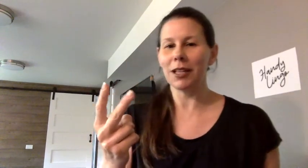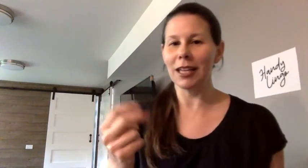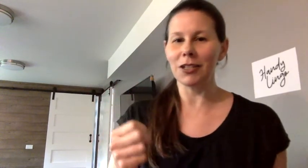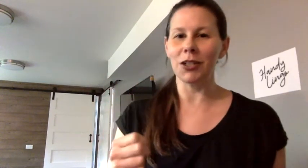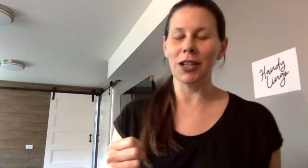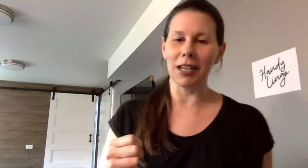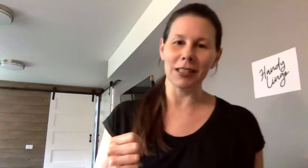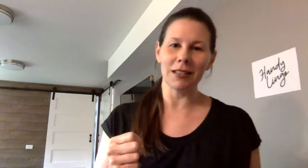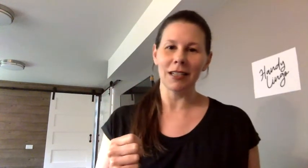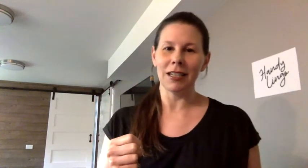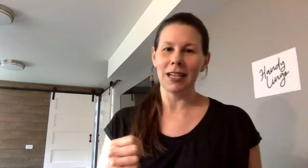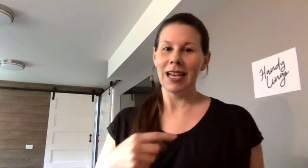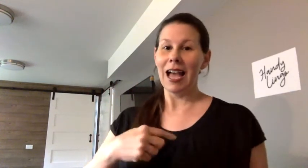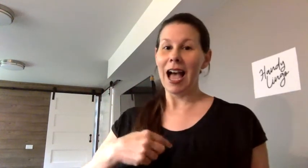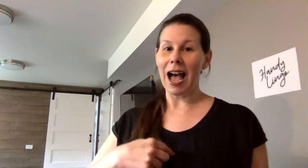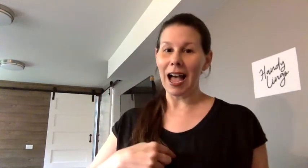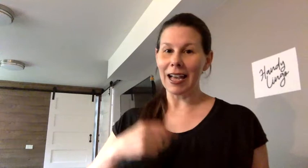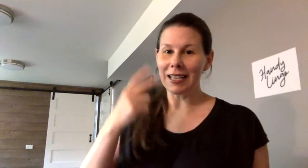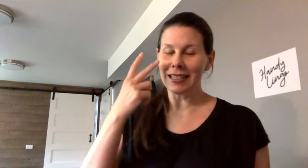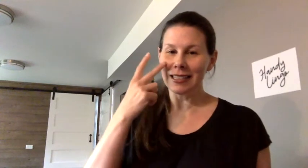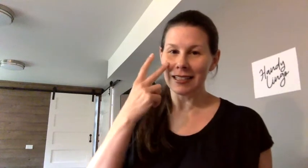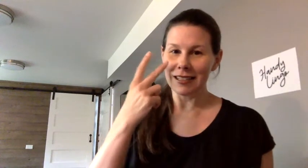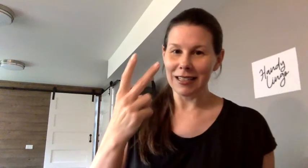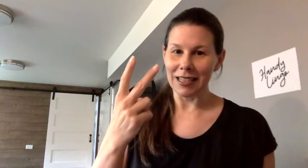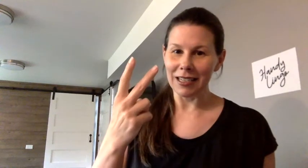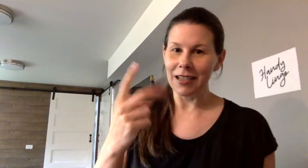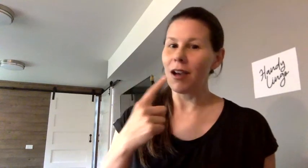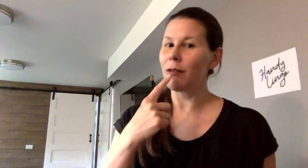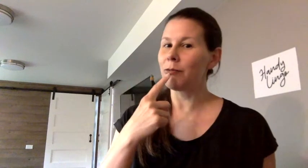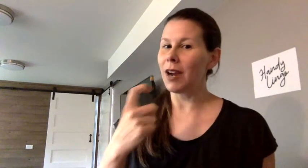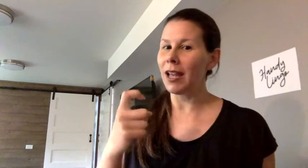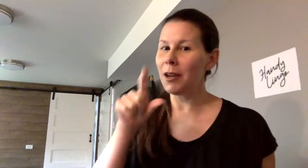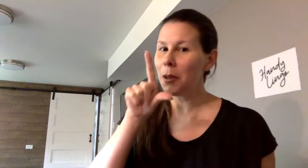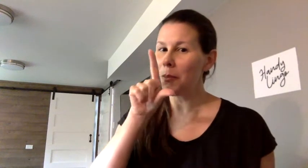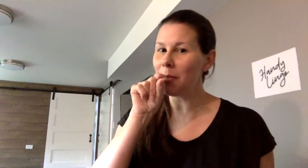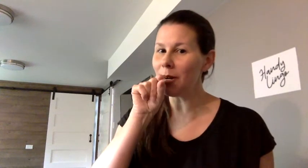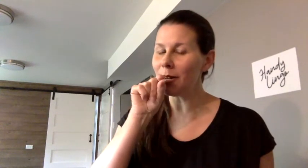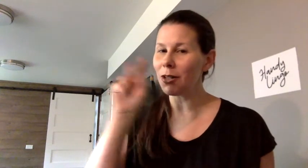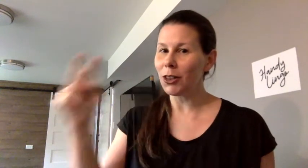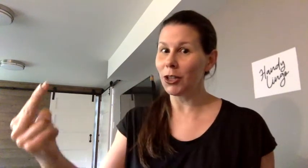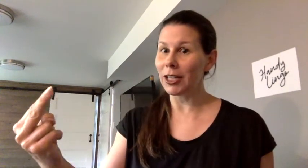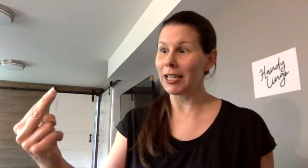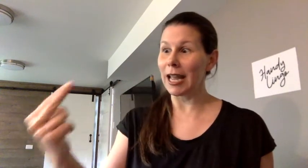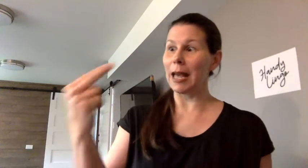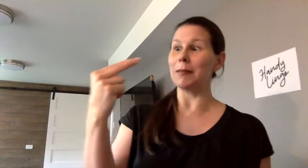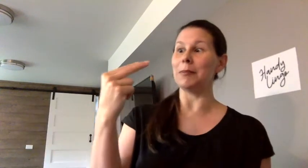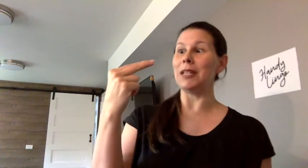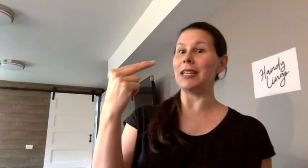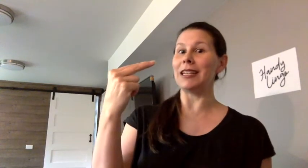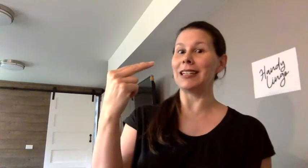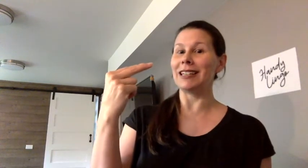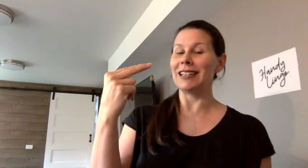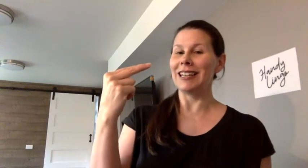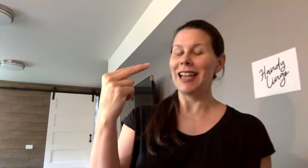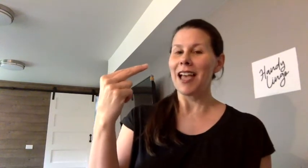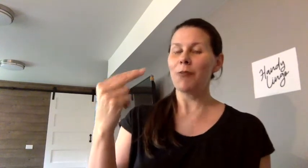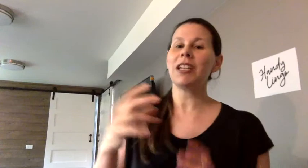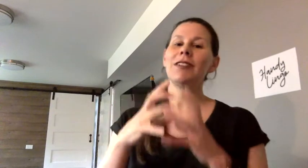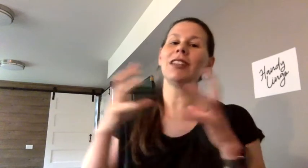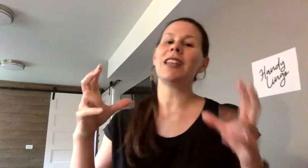that to your kids. I see a red bird looking at me. And we can have a lot